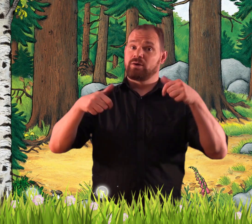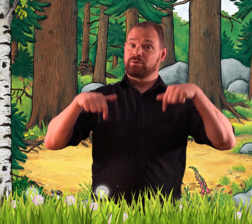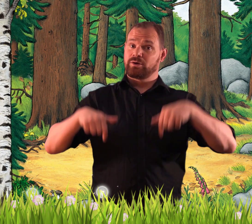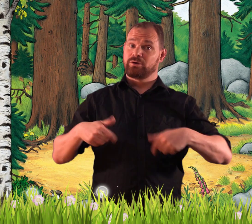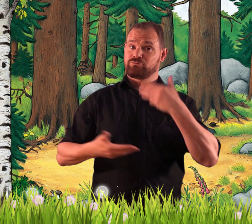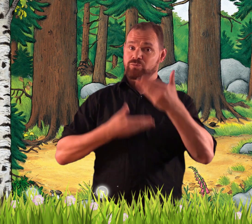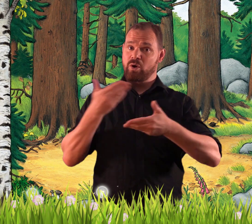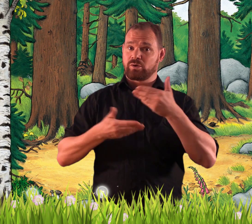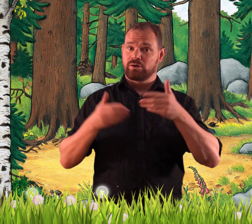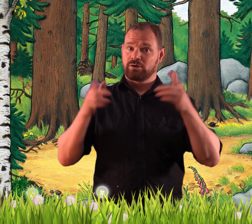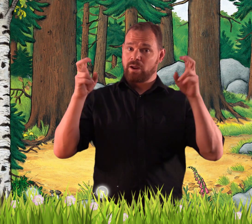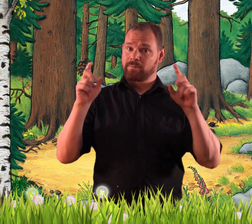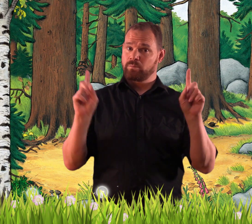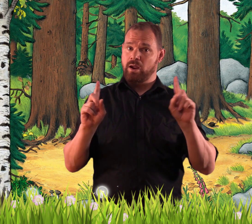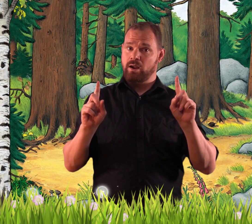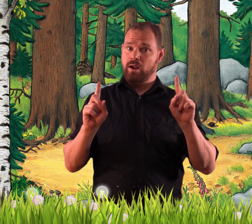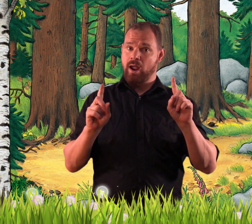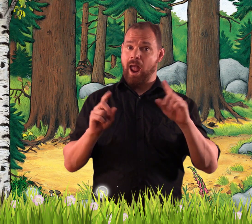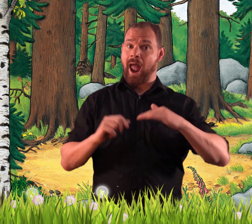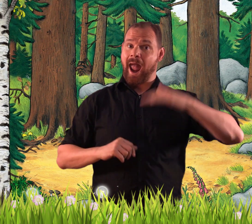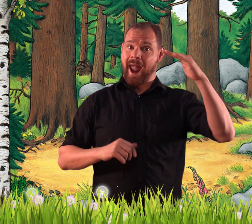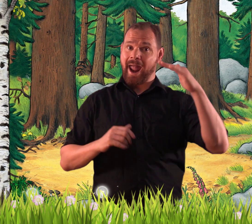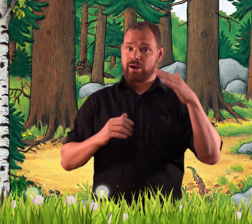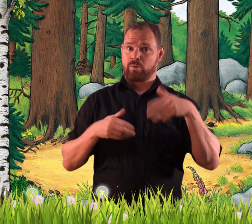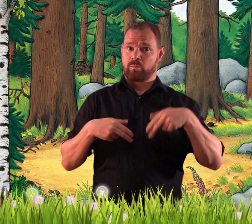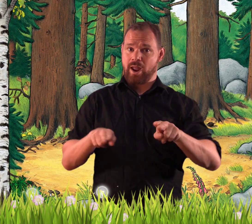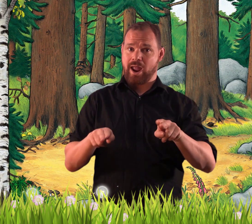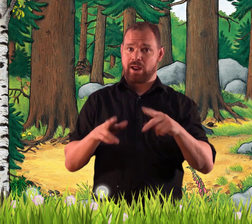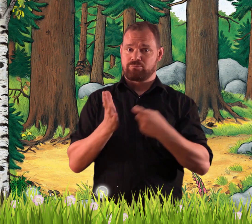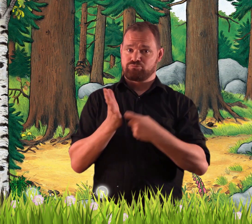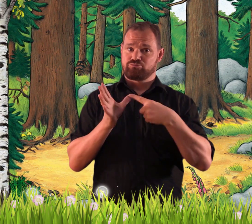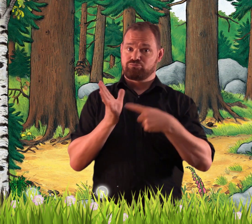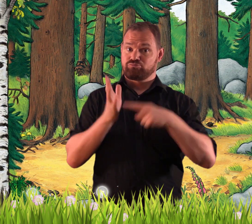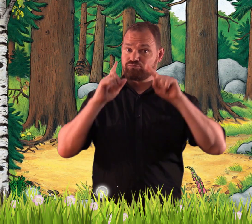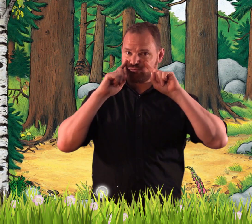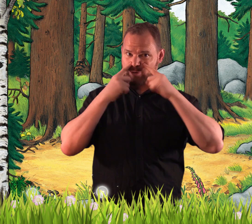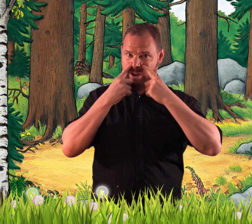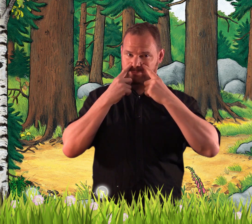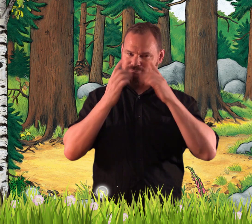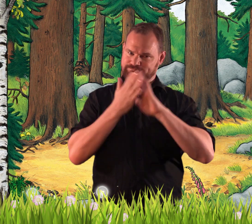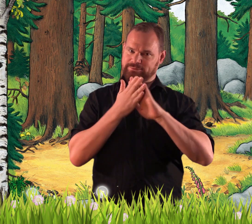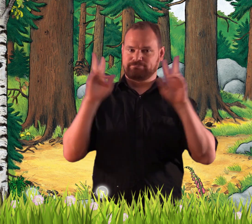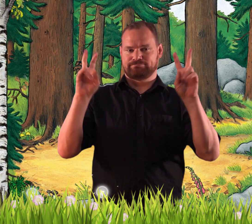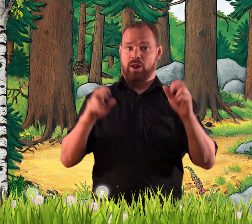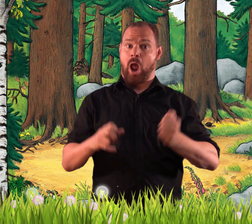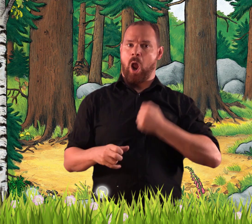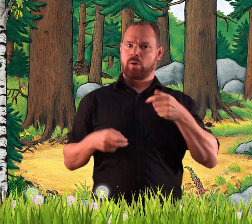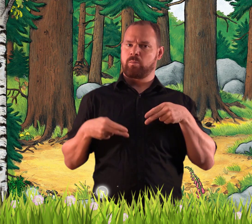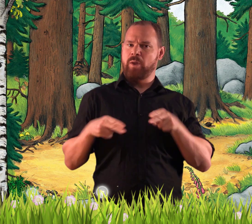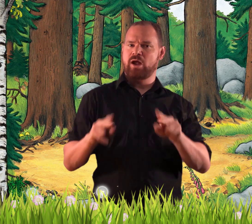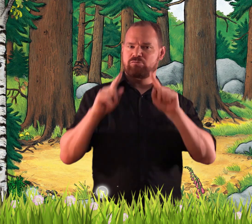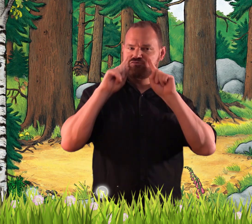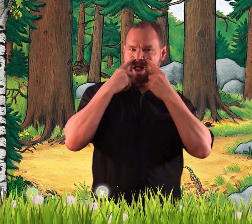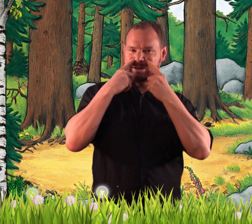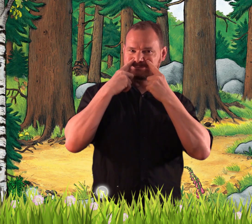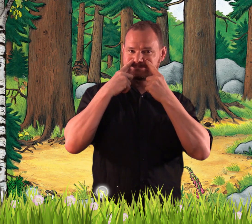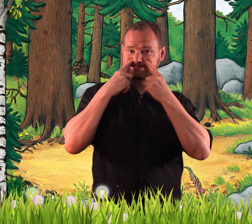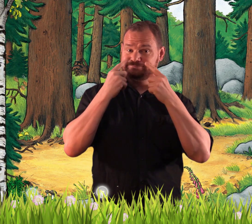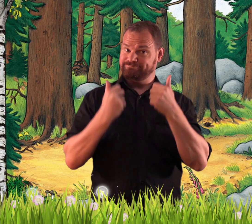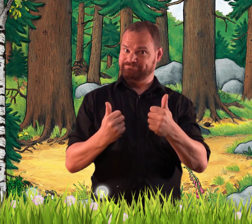Hello, I'm here to tell you all a story about the highway rat. This is how you would sign his name.